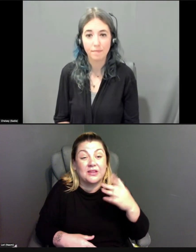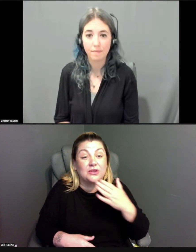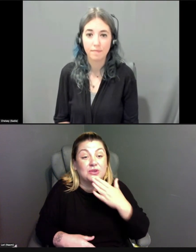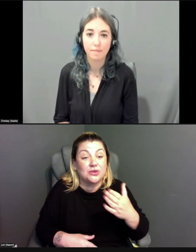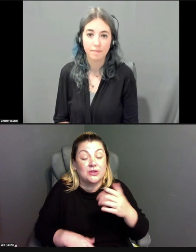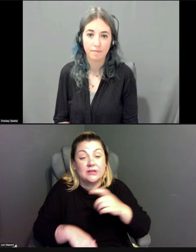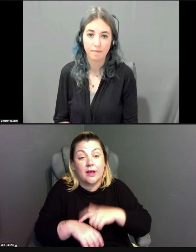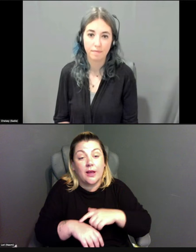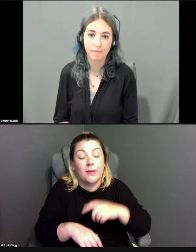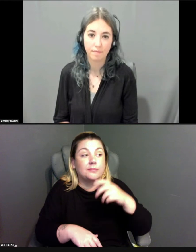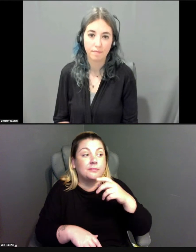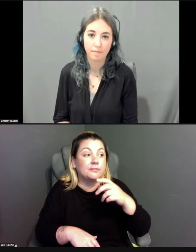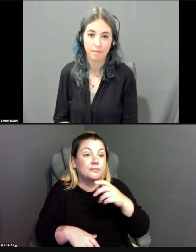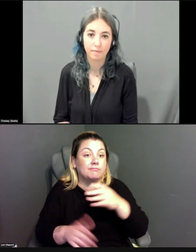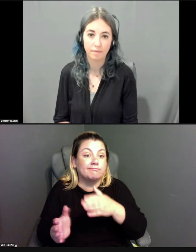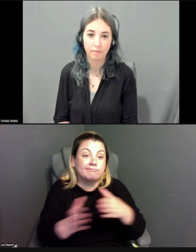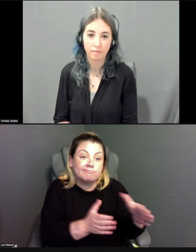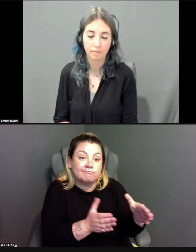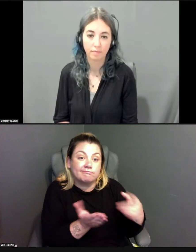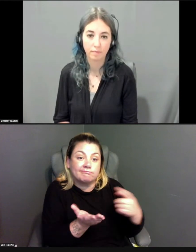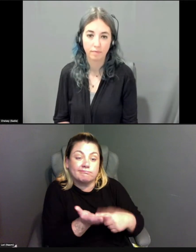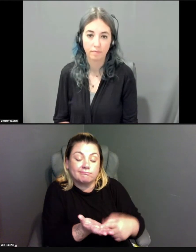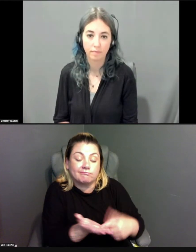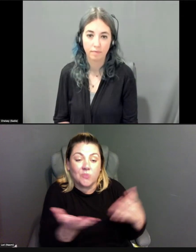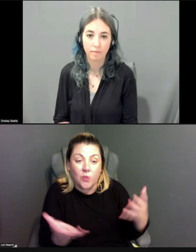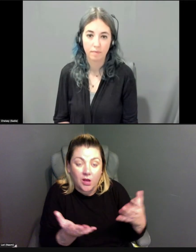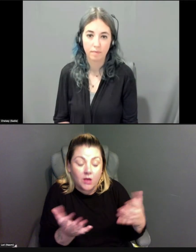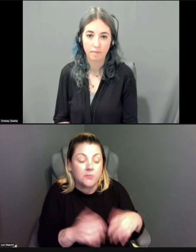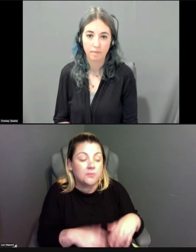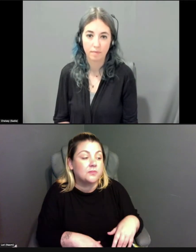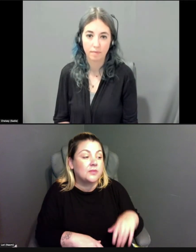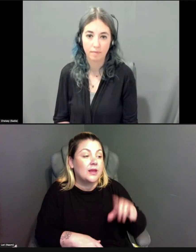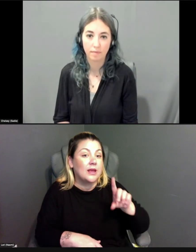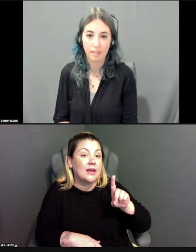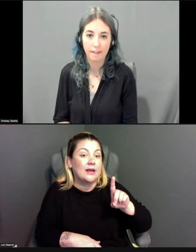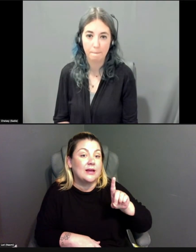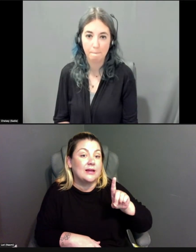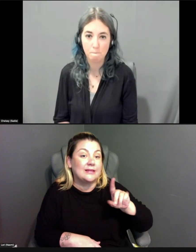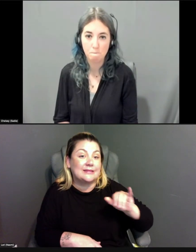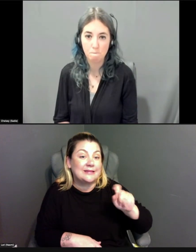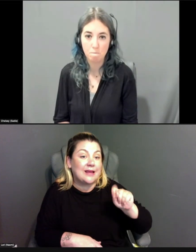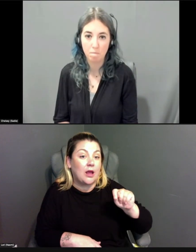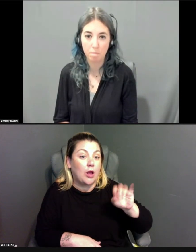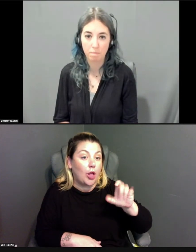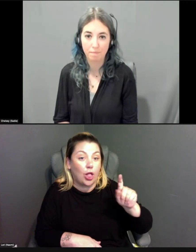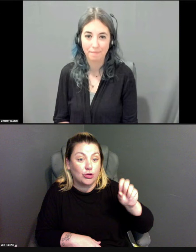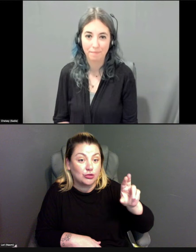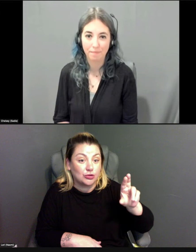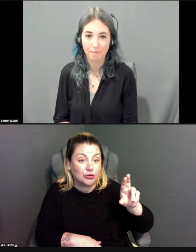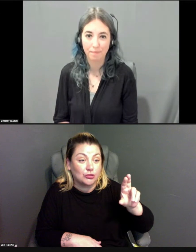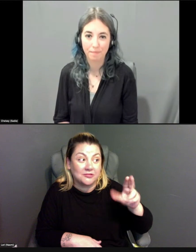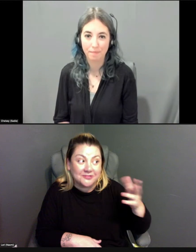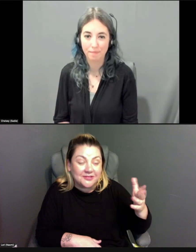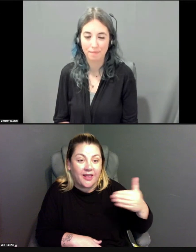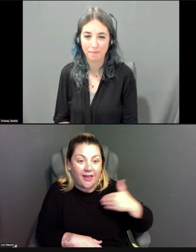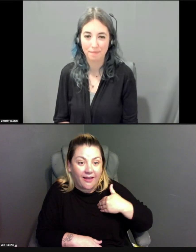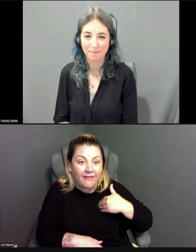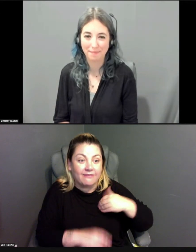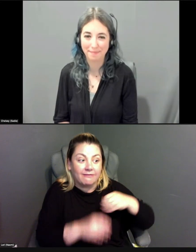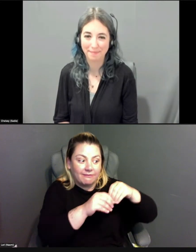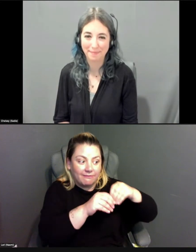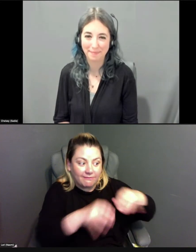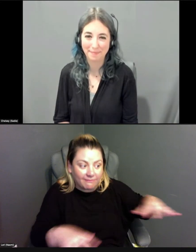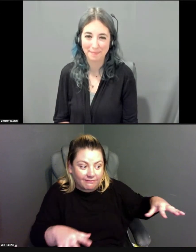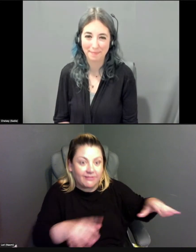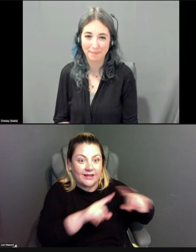the biggest things that shows up in diet culture, i.e. all these other systems, which